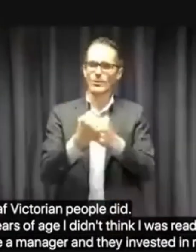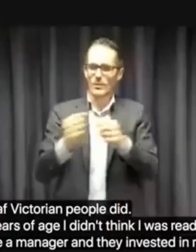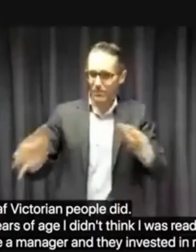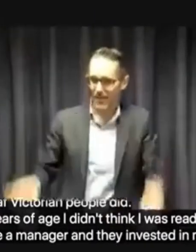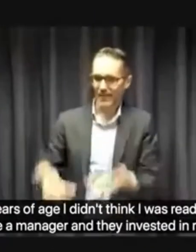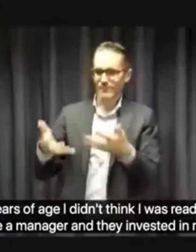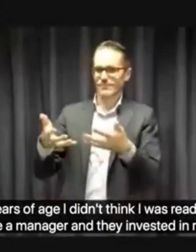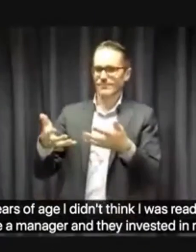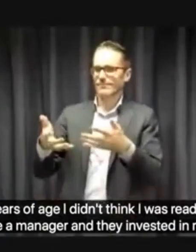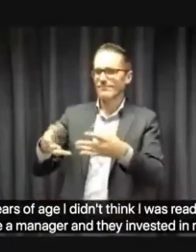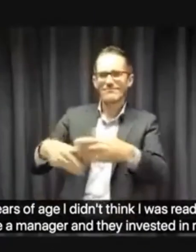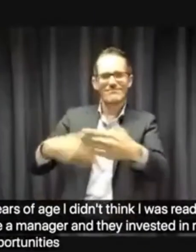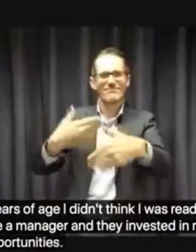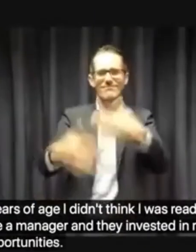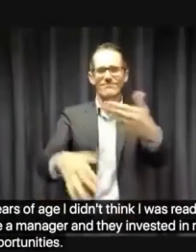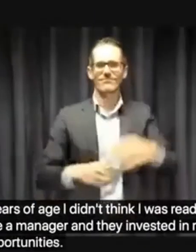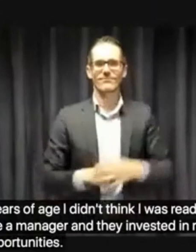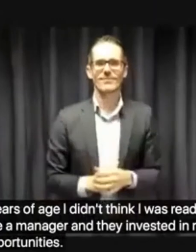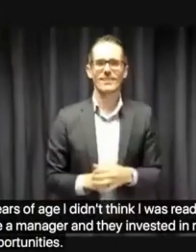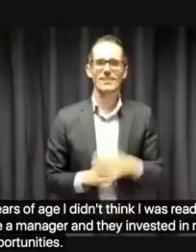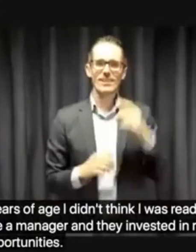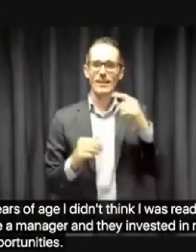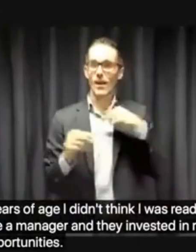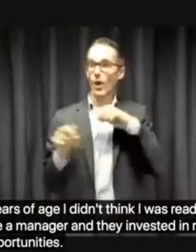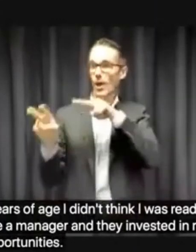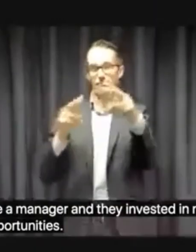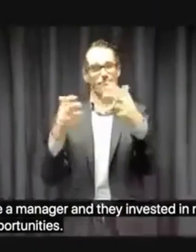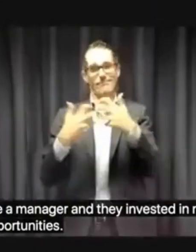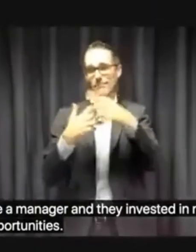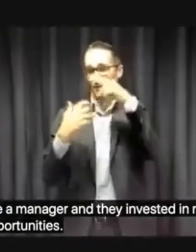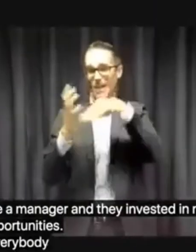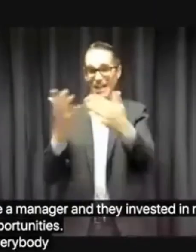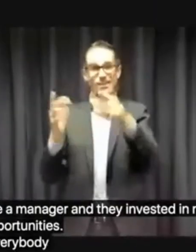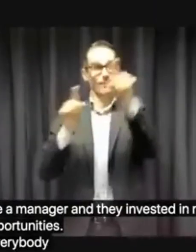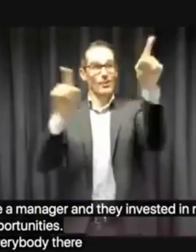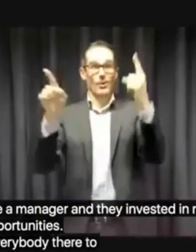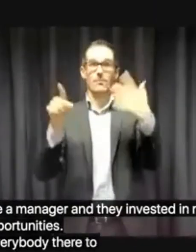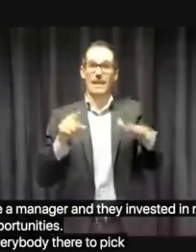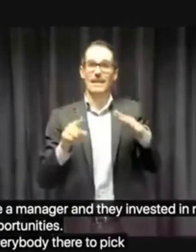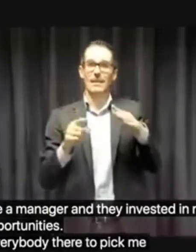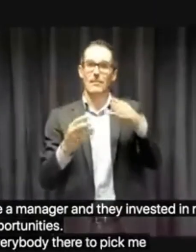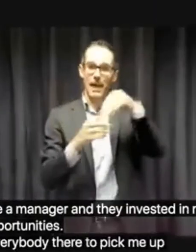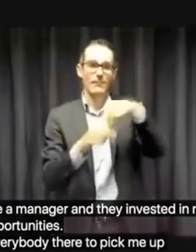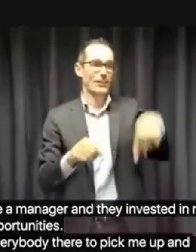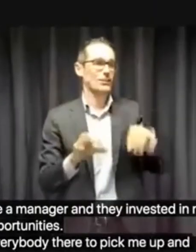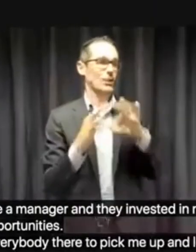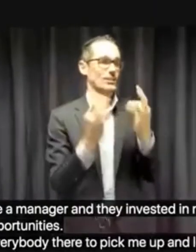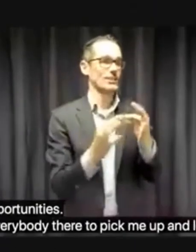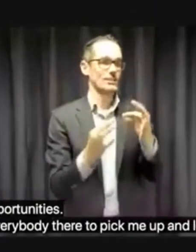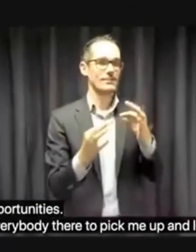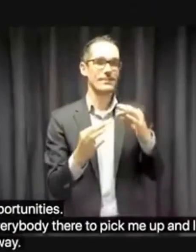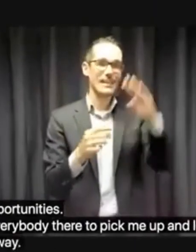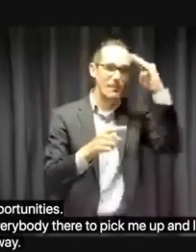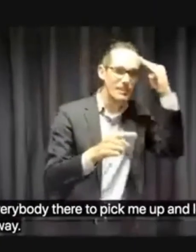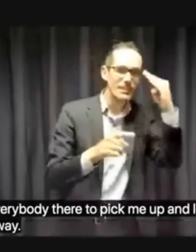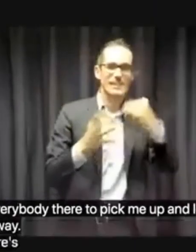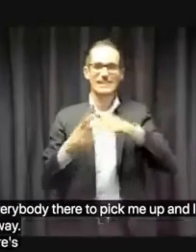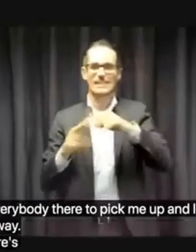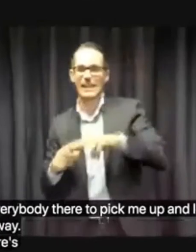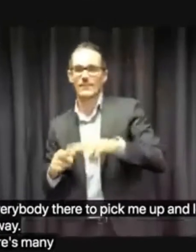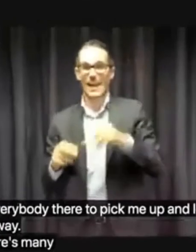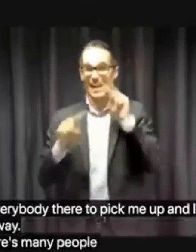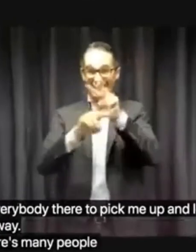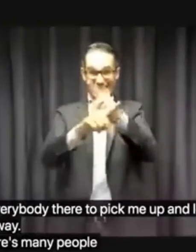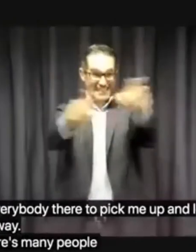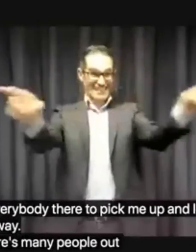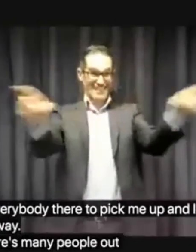end of the world. I had everybody there to pick me up and keep me on the way. But there's many people out there who I see who are part of this